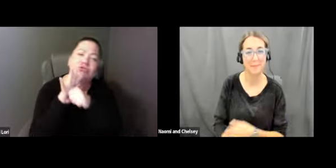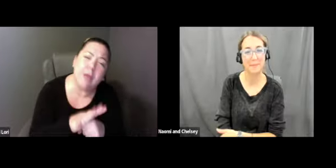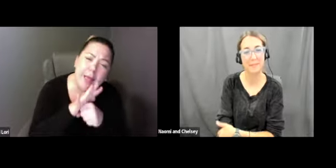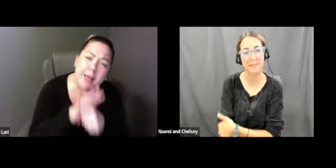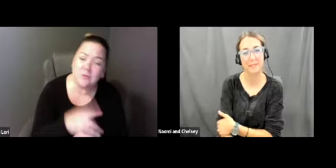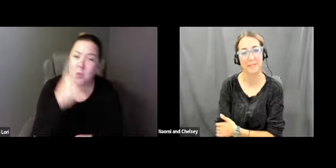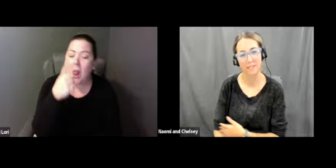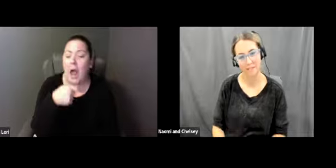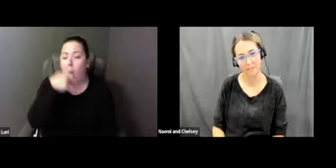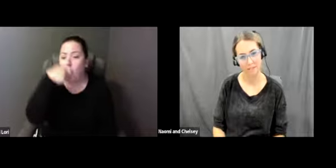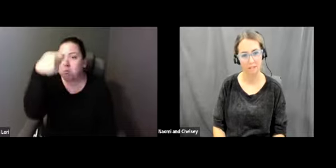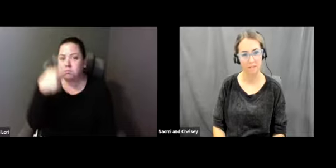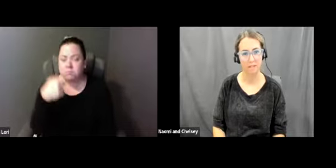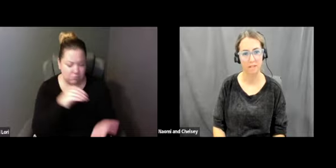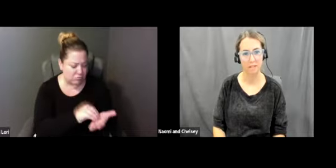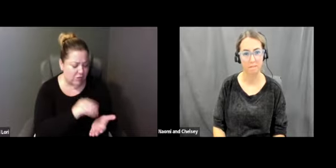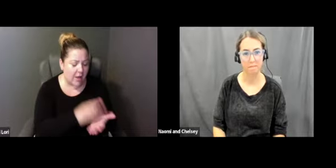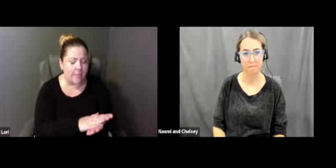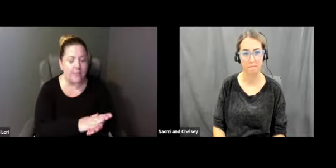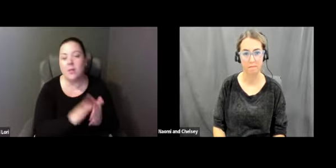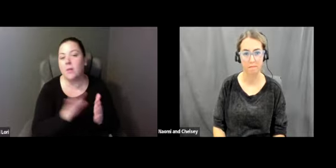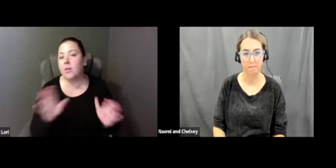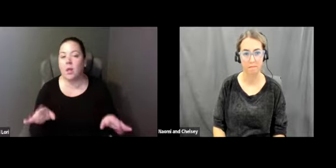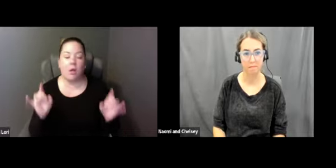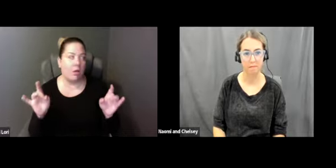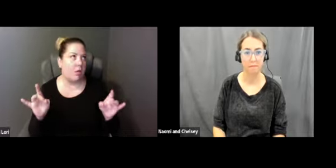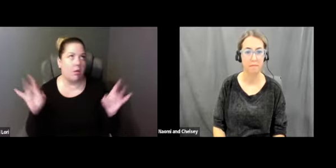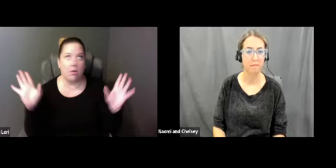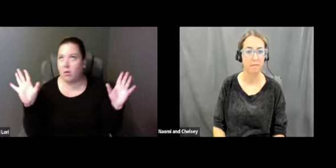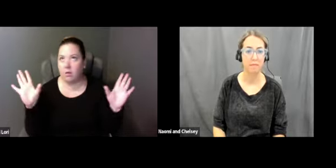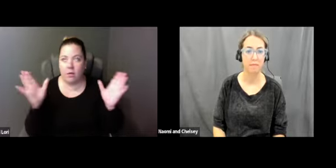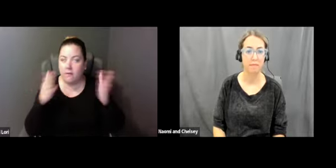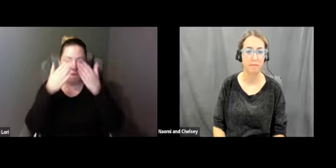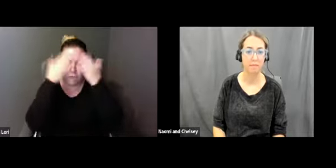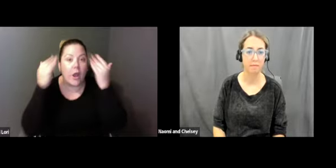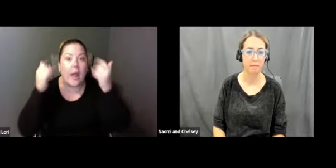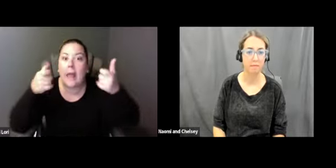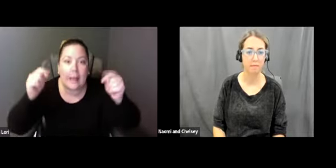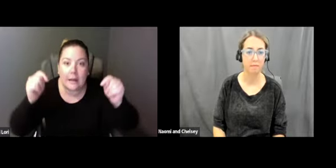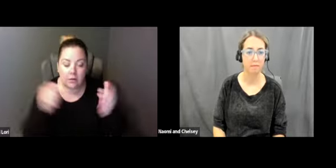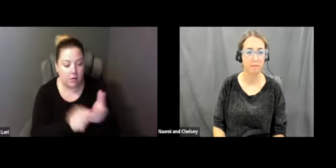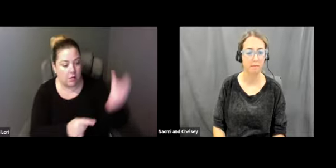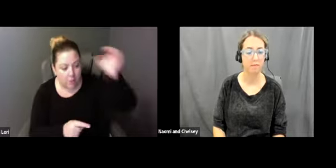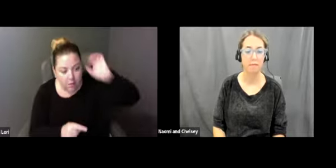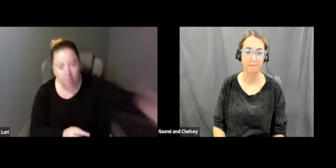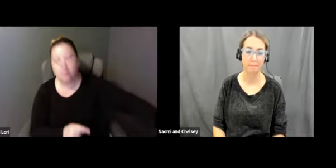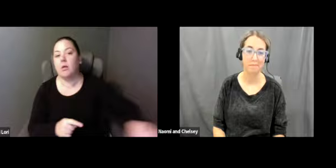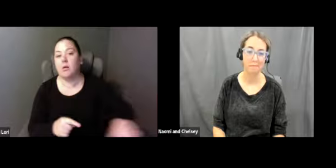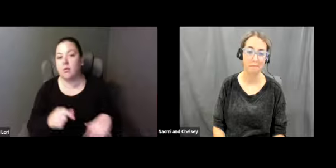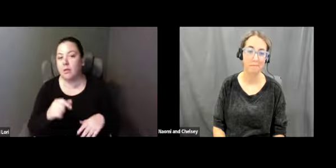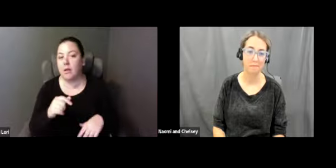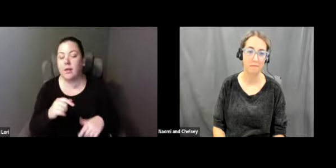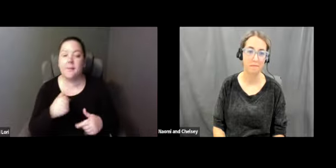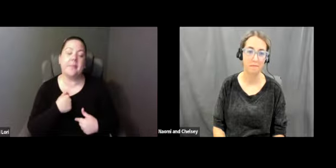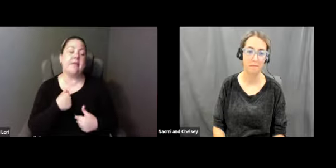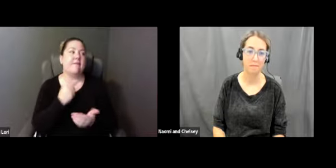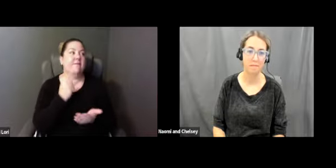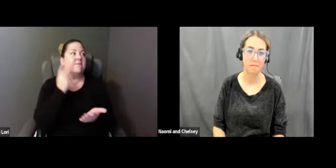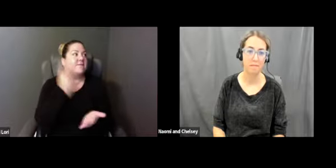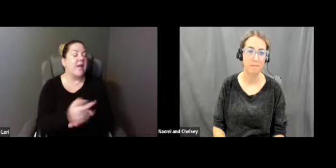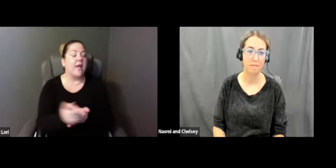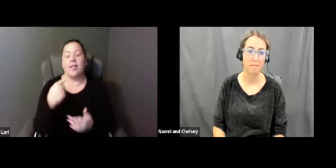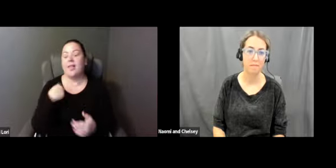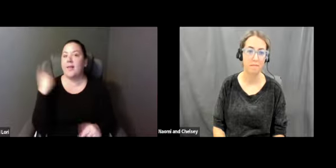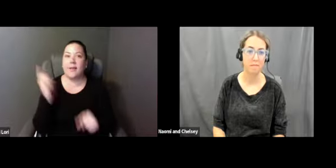say, forget it all. And I just couldn't do it. And then I felt like a failure because I couldn't do it. And so I would go to their